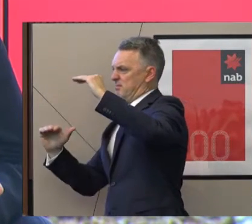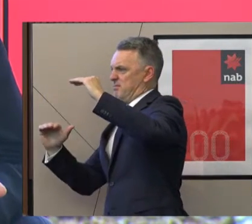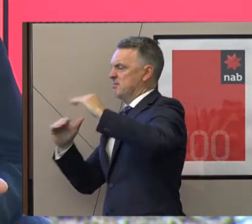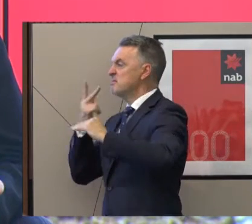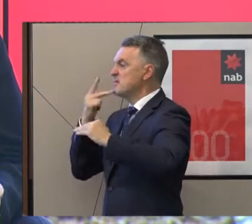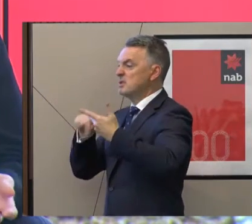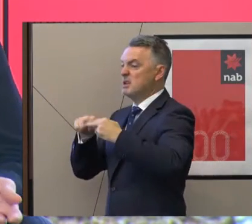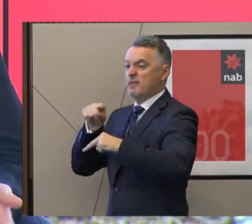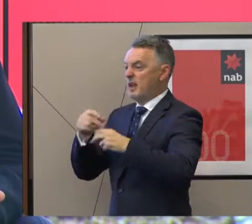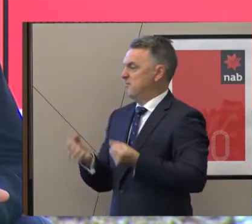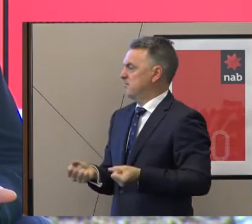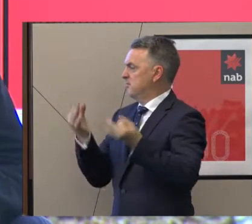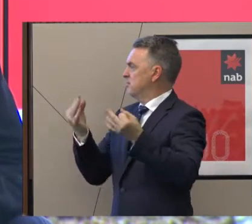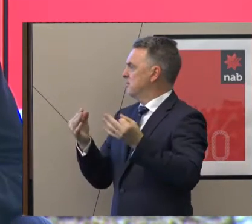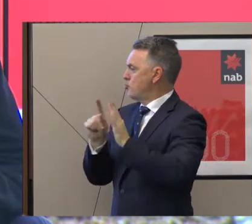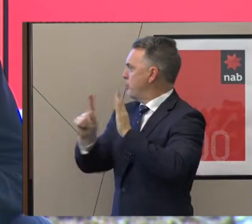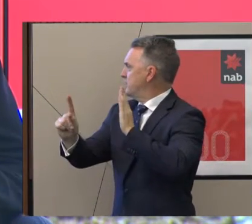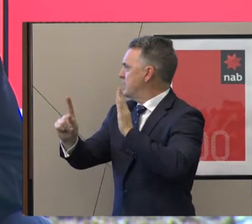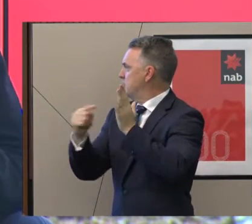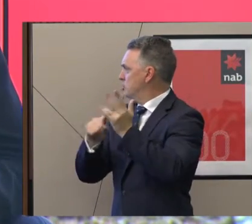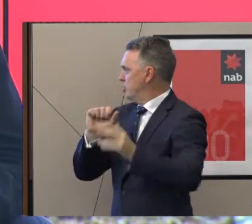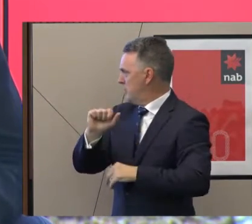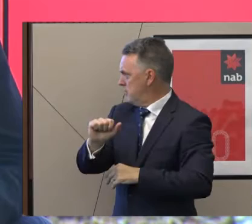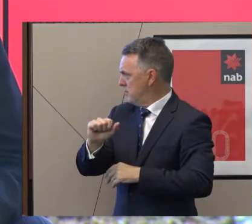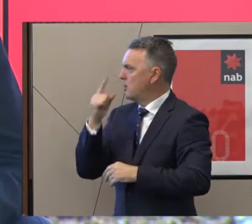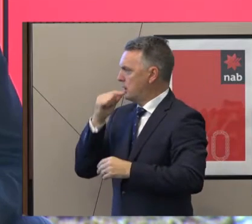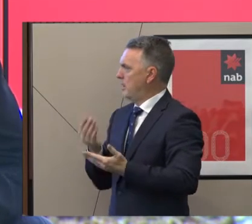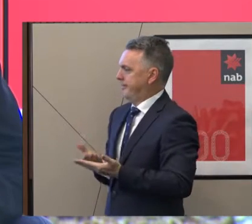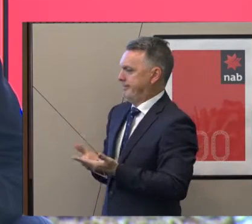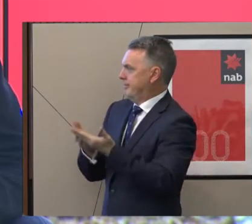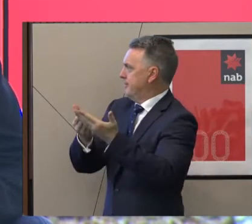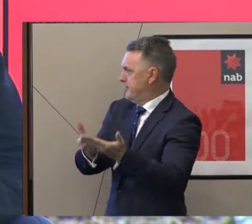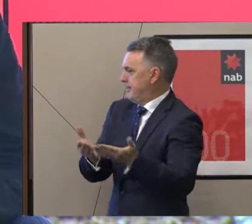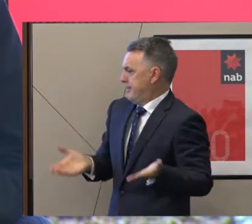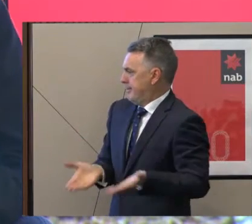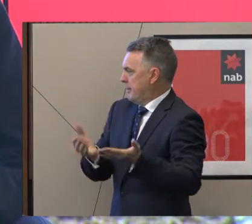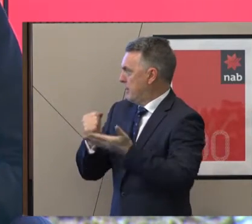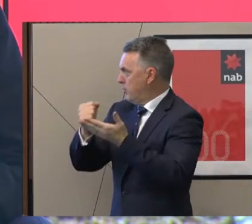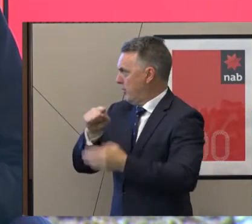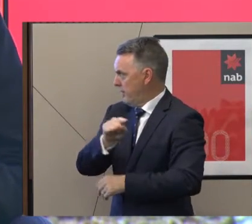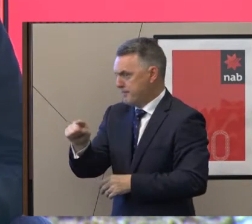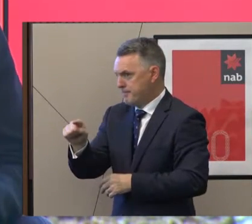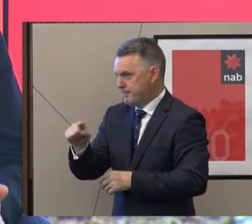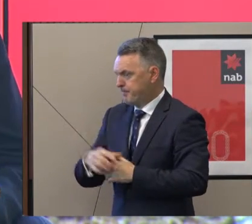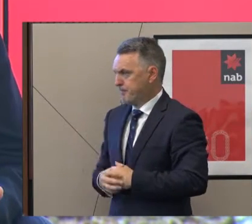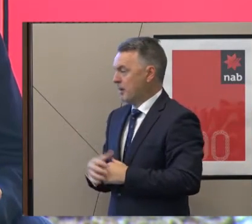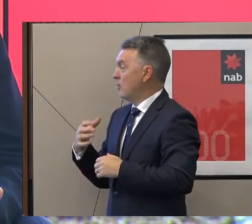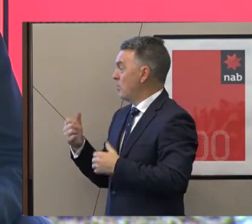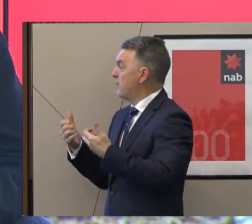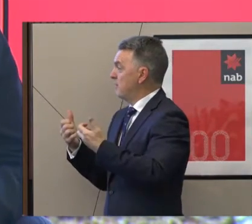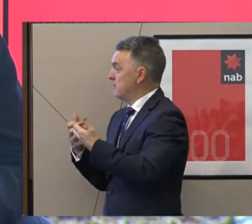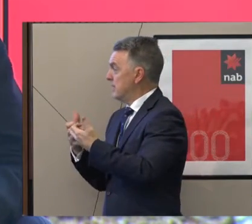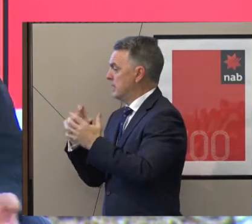someone's unrepresented and we can assist by helping to put forward the human rights arguments, we will. So there's a number of